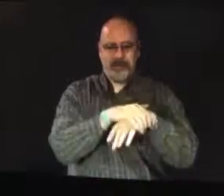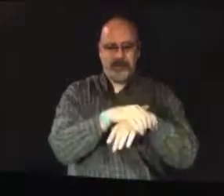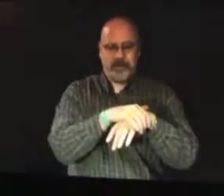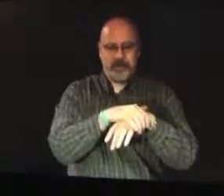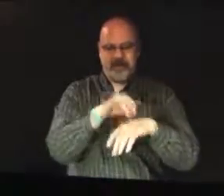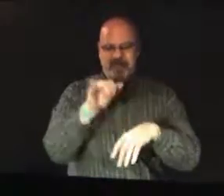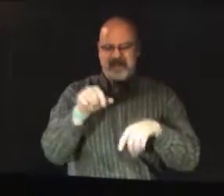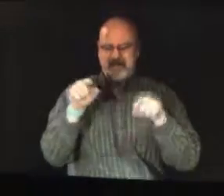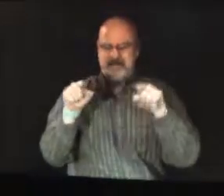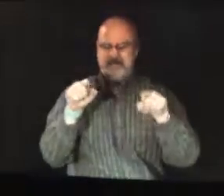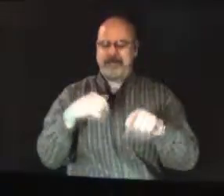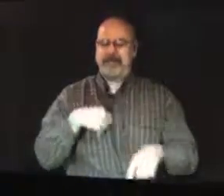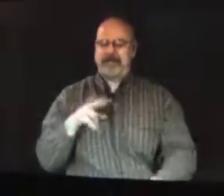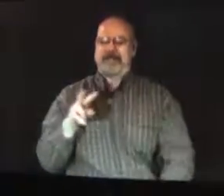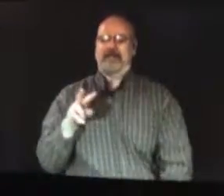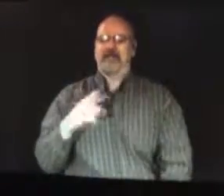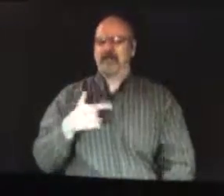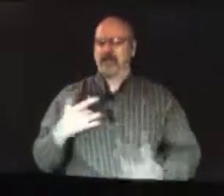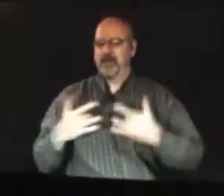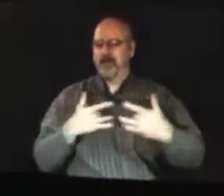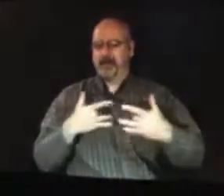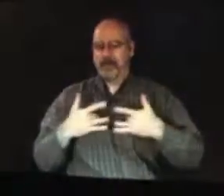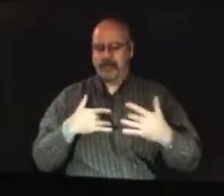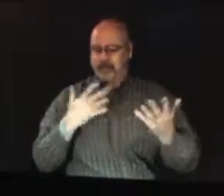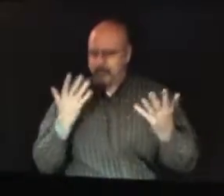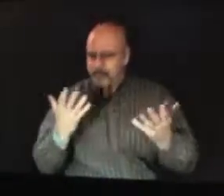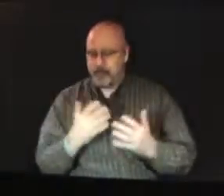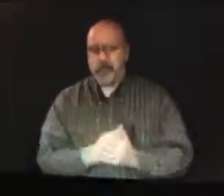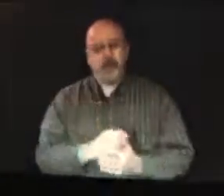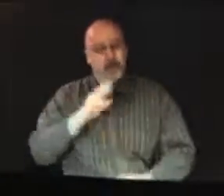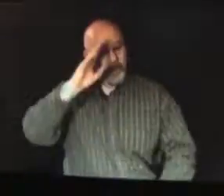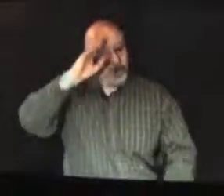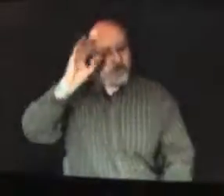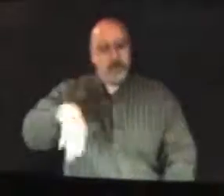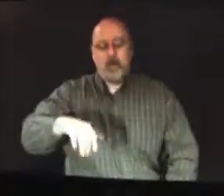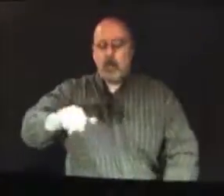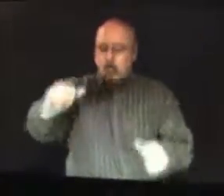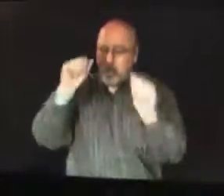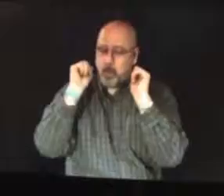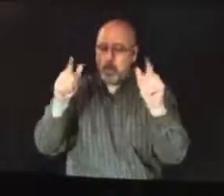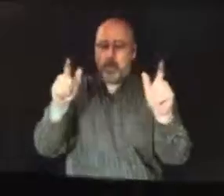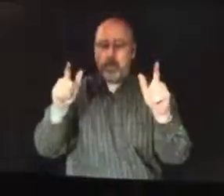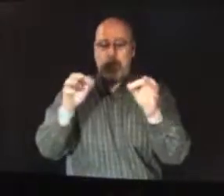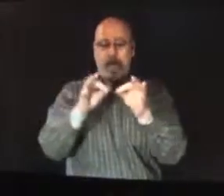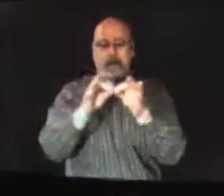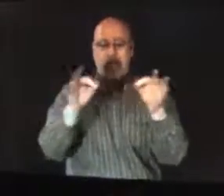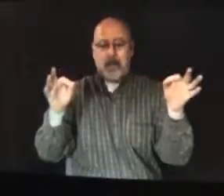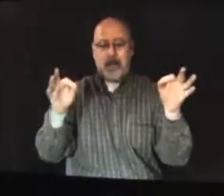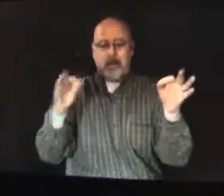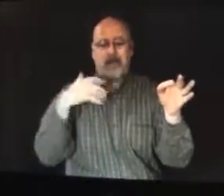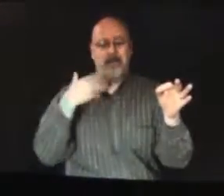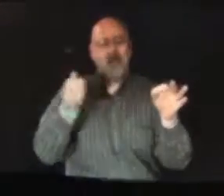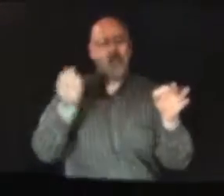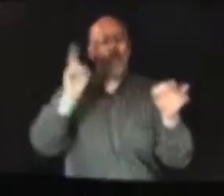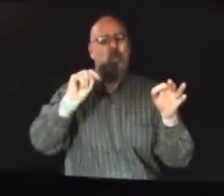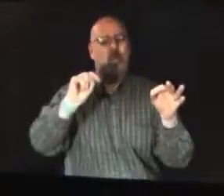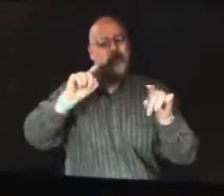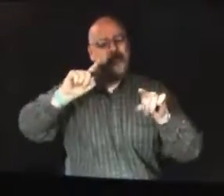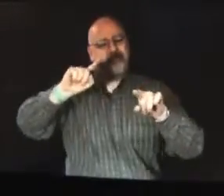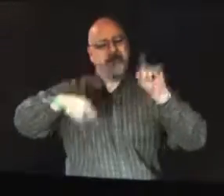There are people who have the wrong information about ASL and English and their differences. I just want to let you know that